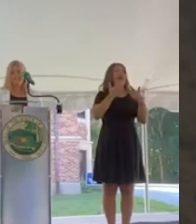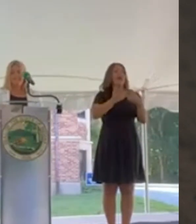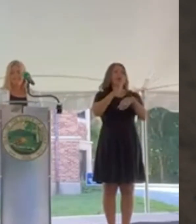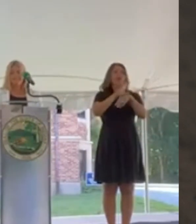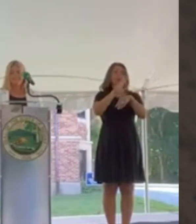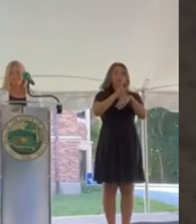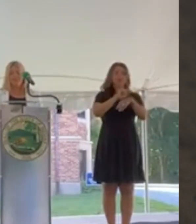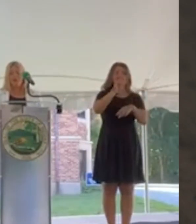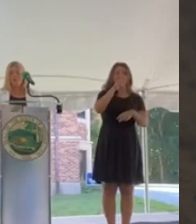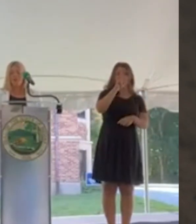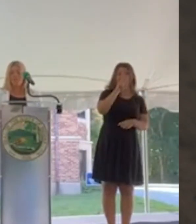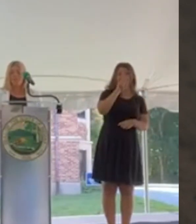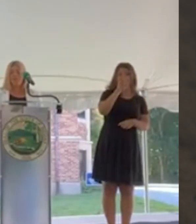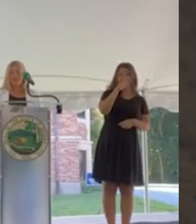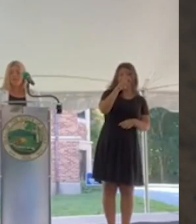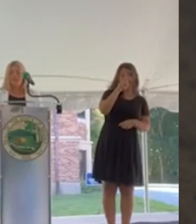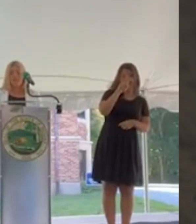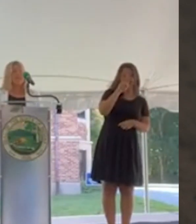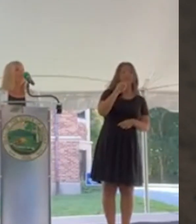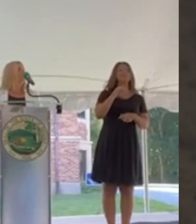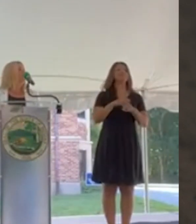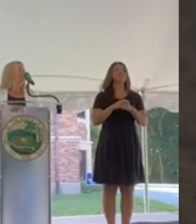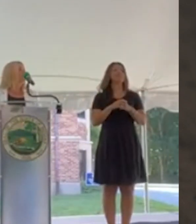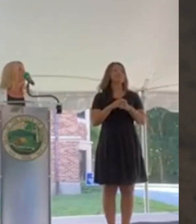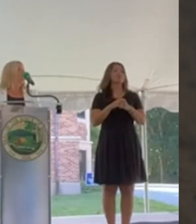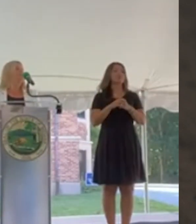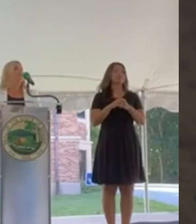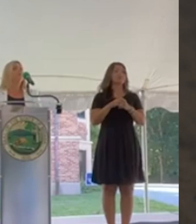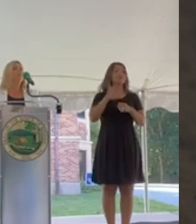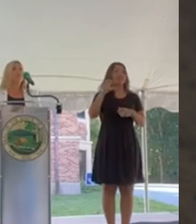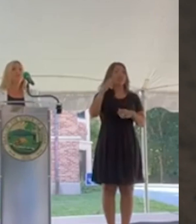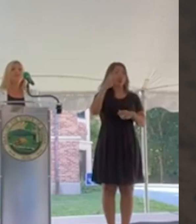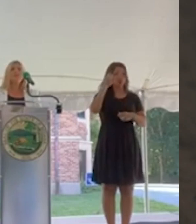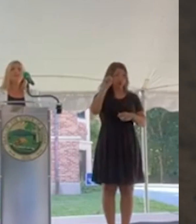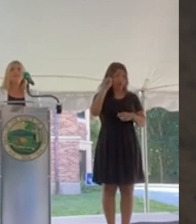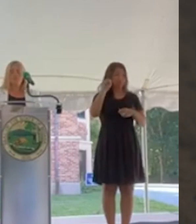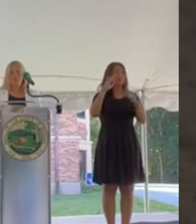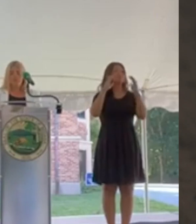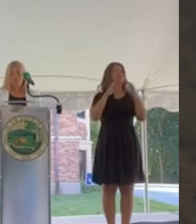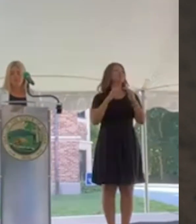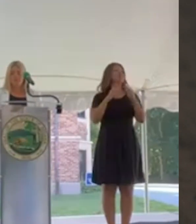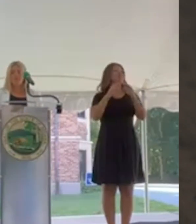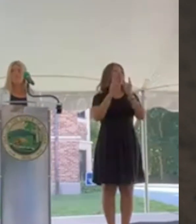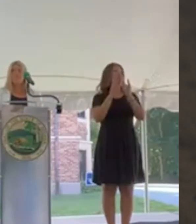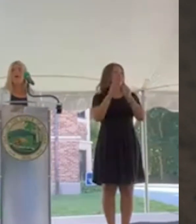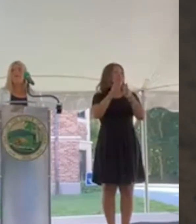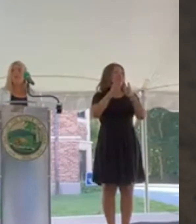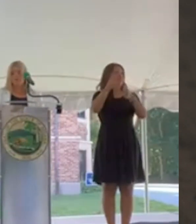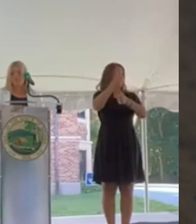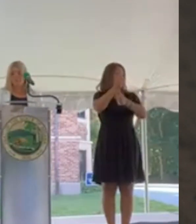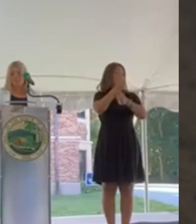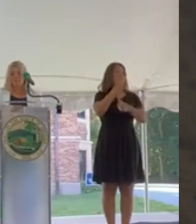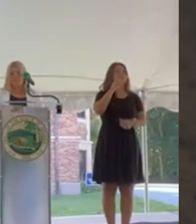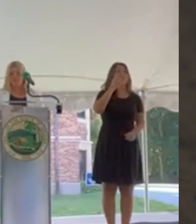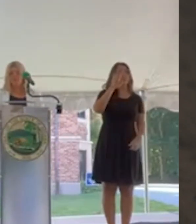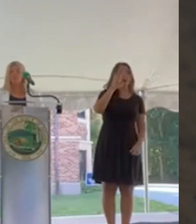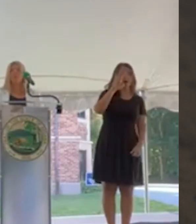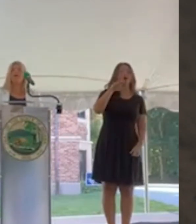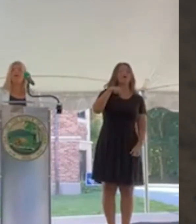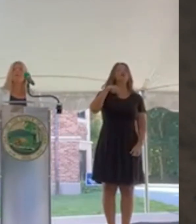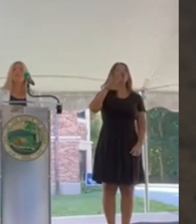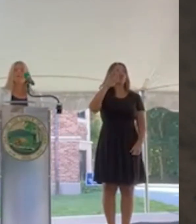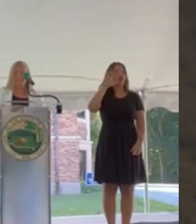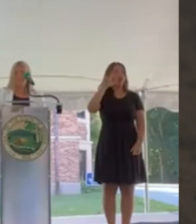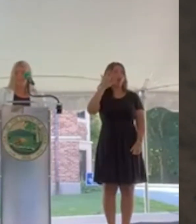John Dickinson. Our project management team from the Department of Administration, Brian Renner, Bob Grossman,